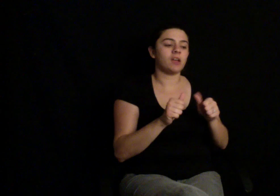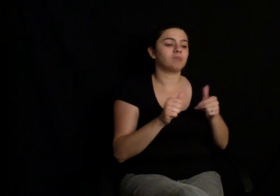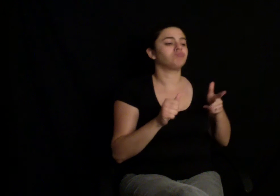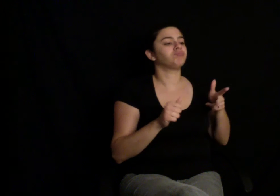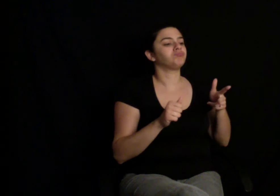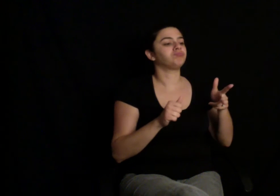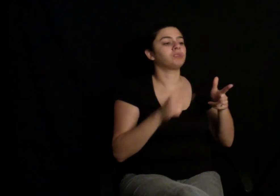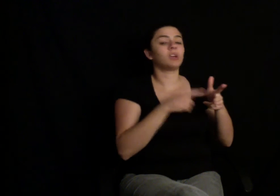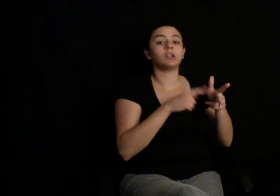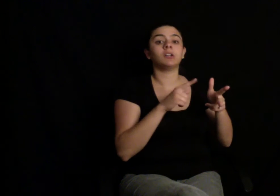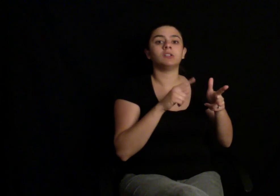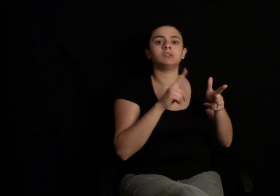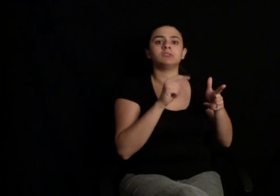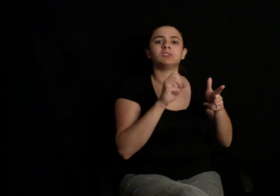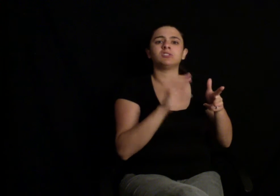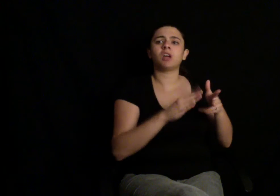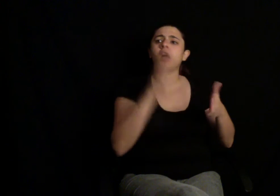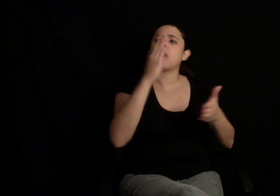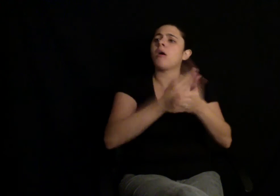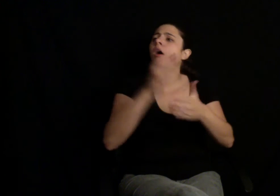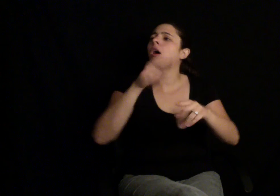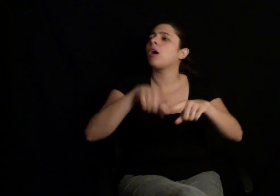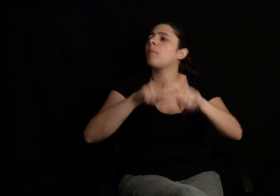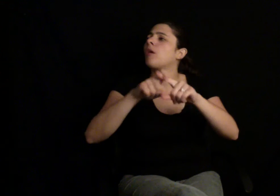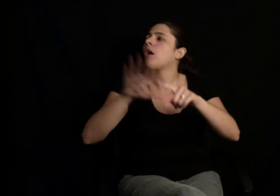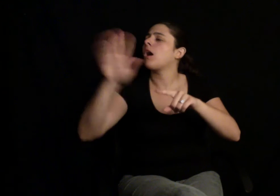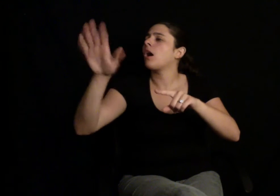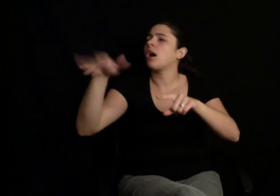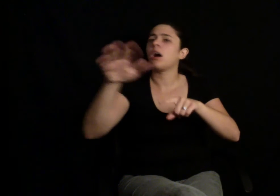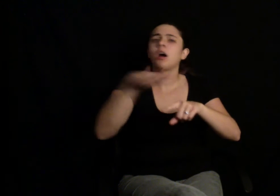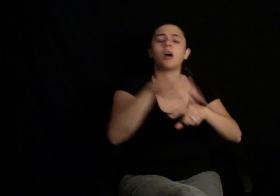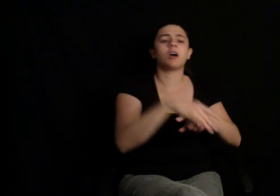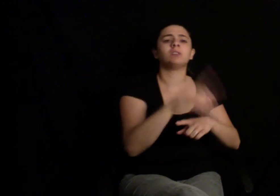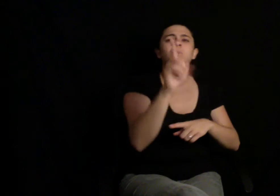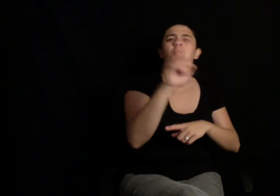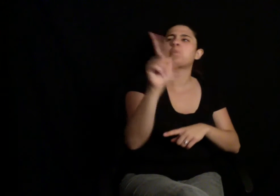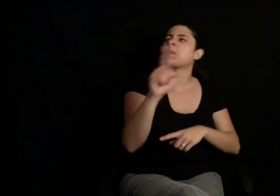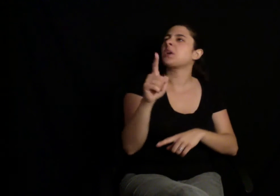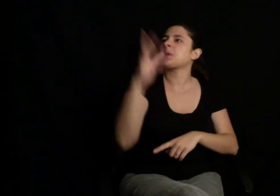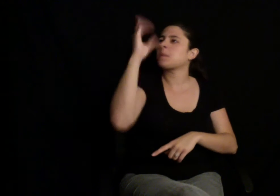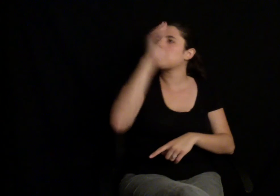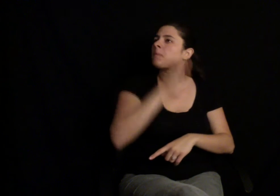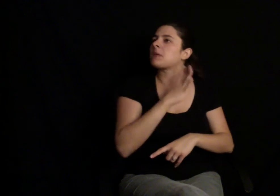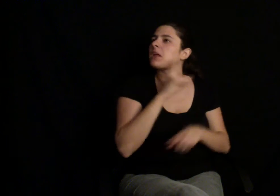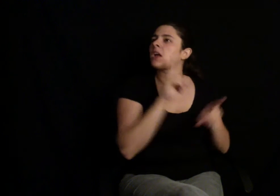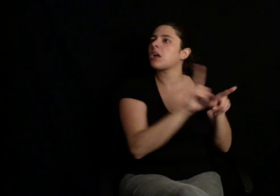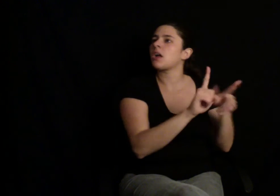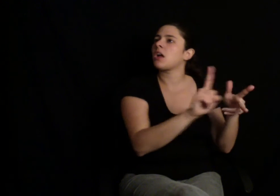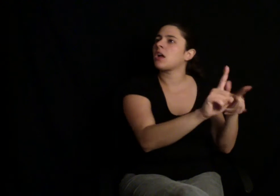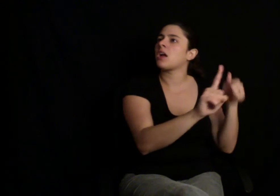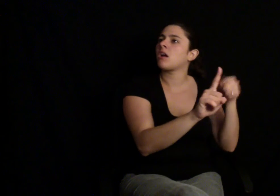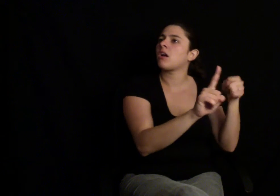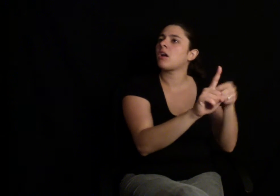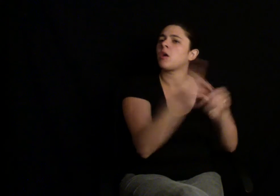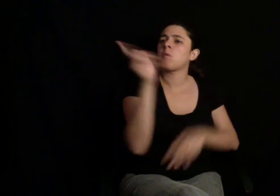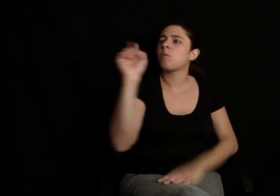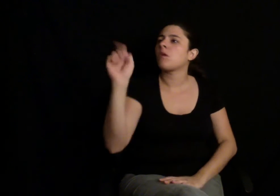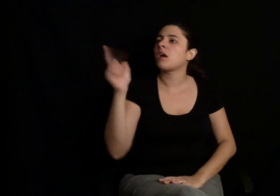and he went to the director, and he was like, "Where the hell's that guy? Where was he? I like that guy. Where'd he go?"